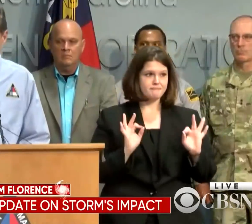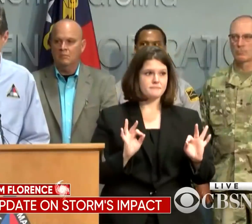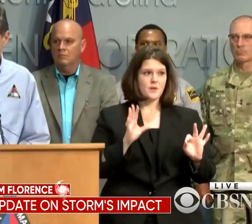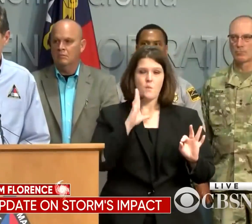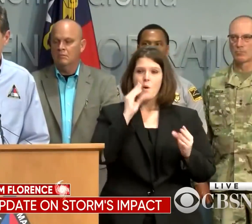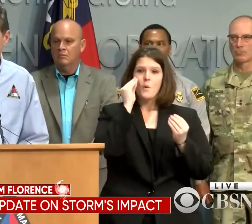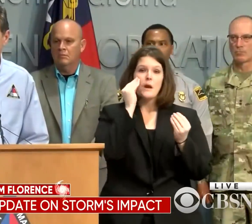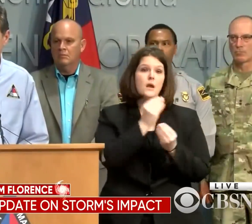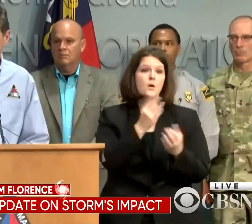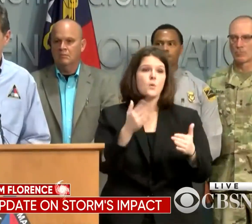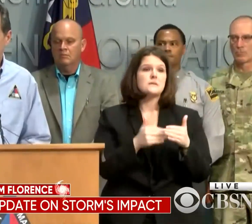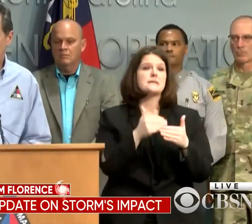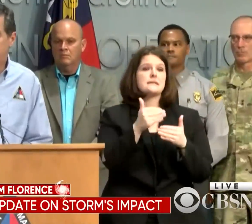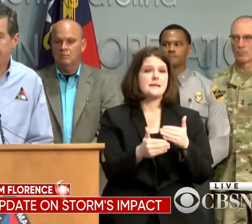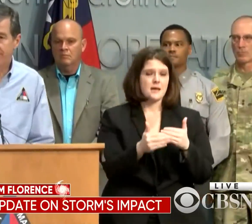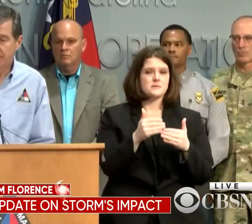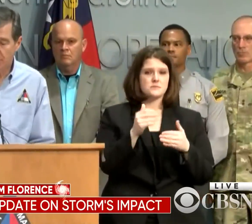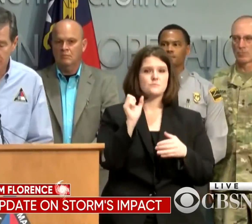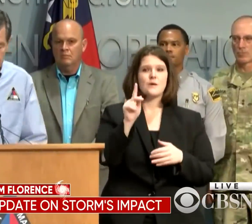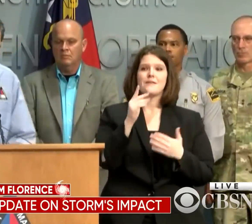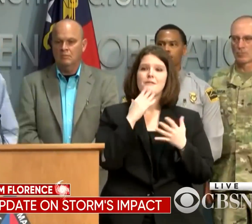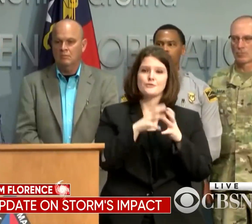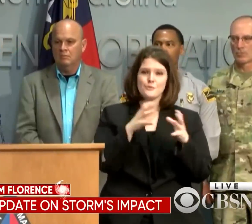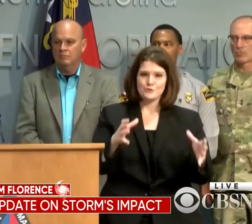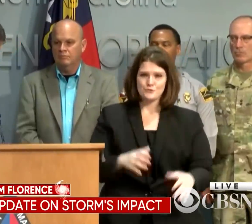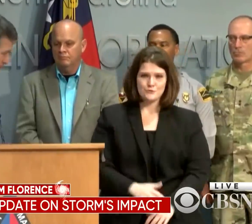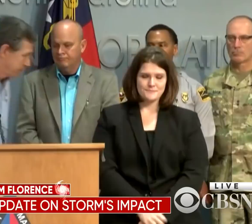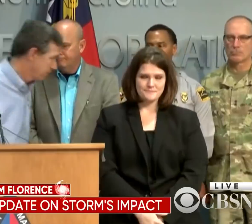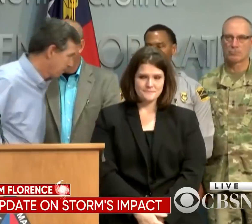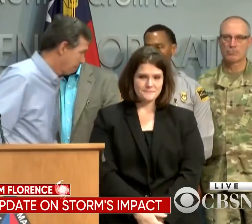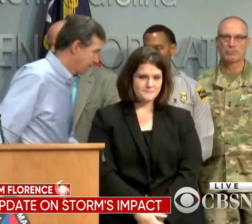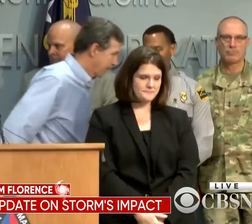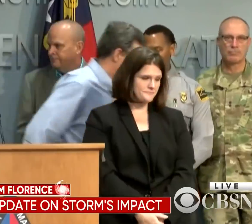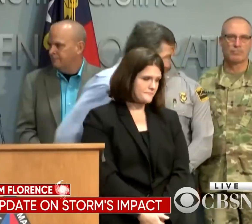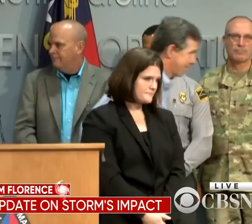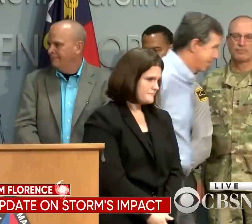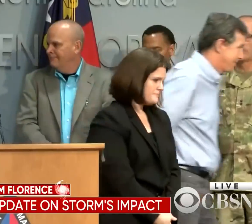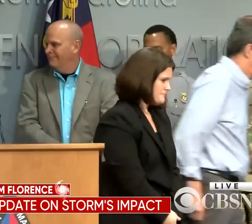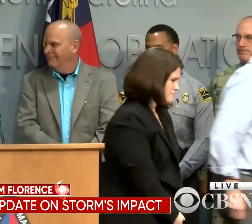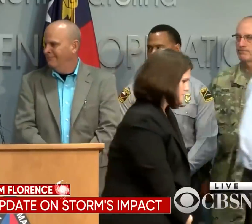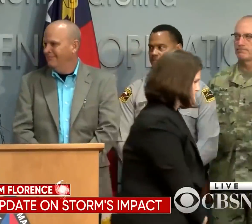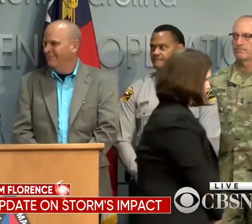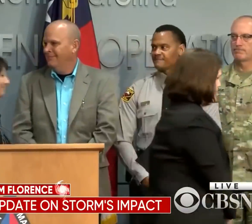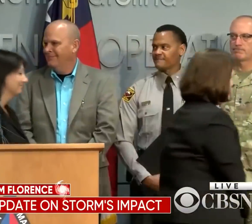Okay, we'll let you know when the next briefing will be. Thank you very much.